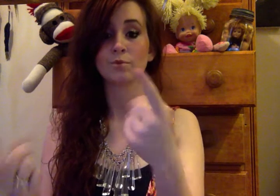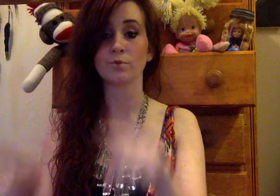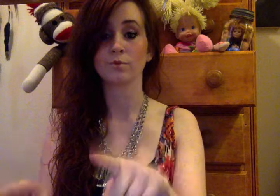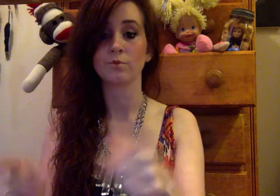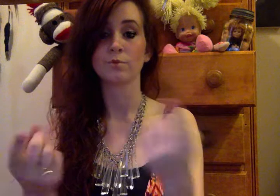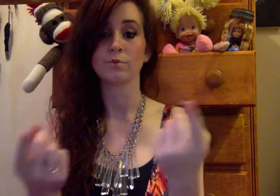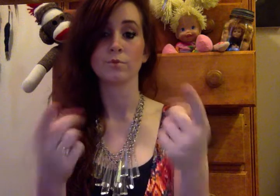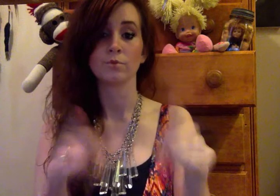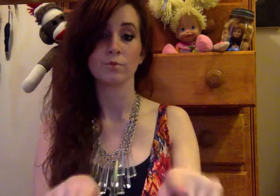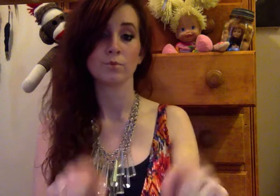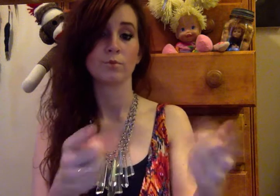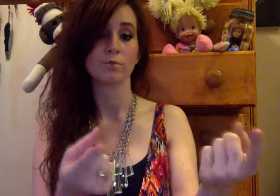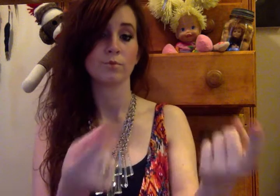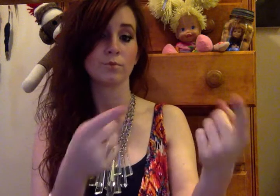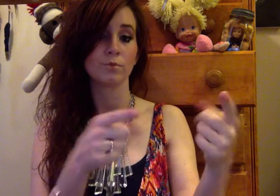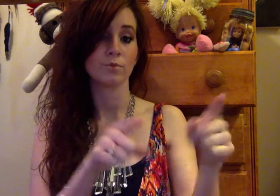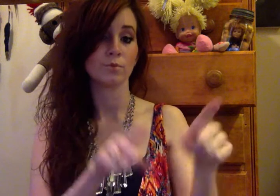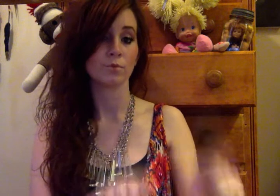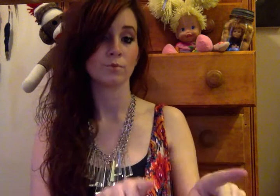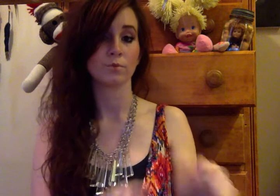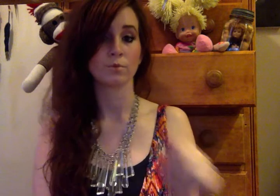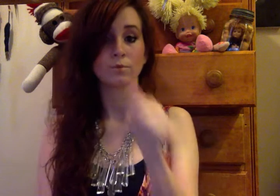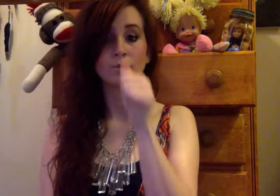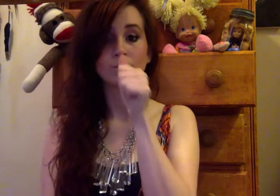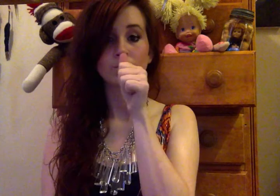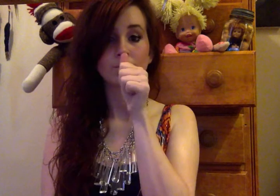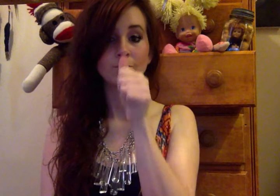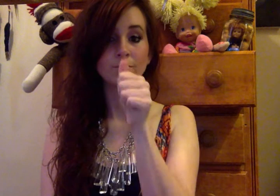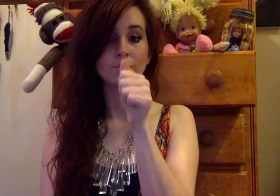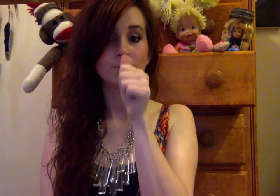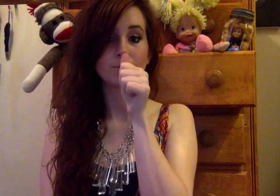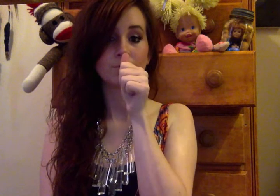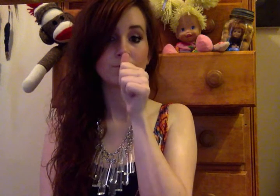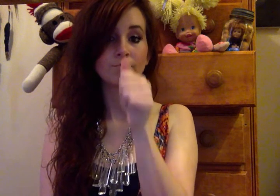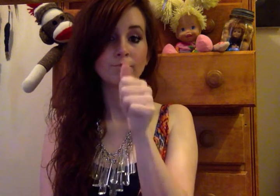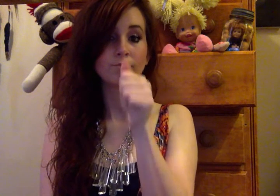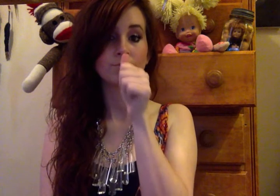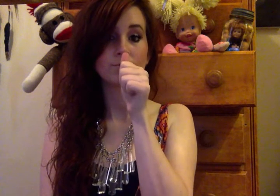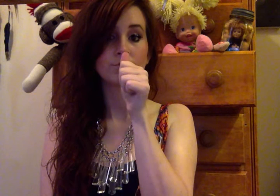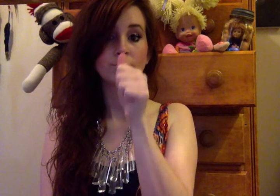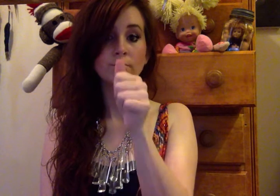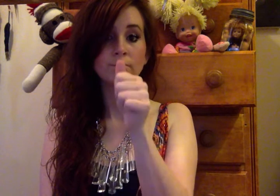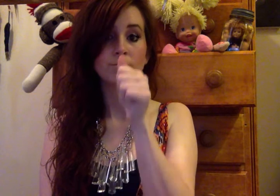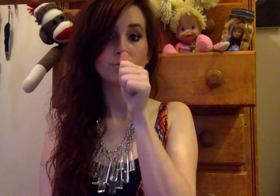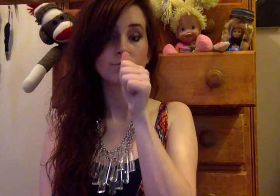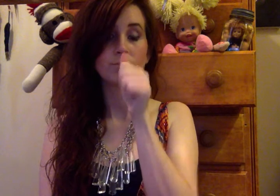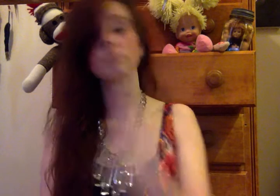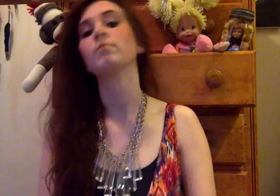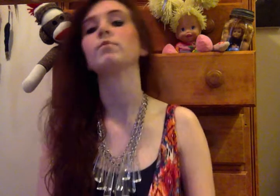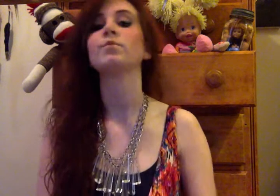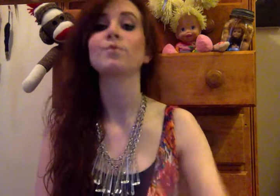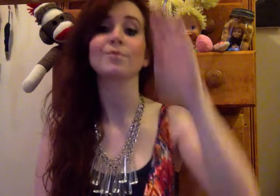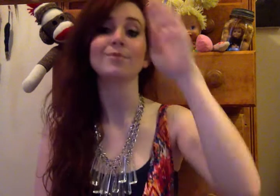-O-L-L-H-O-U-S-E I see things that nobody else sees Hey girl,